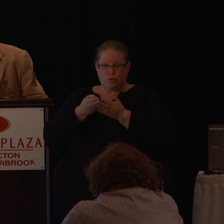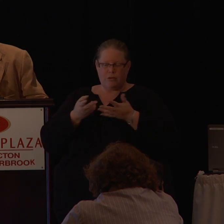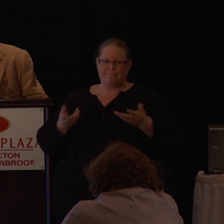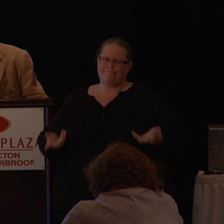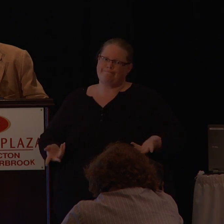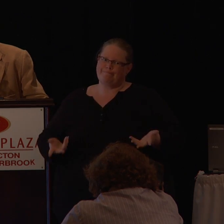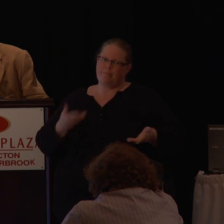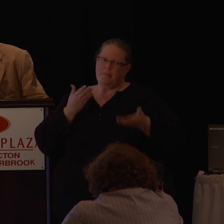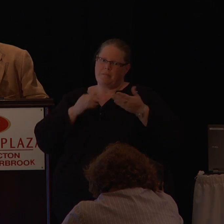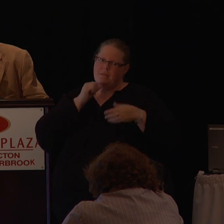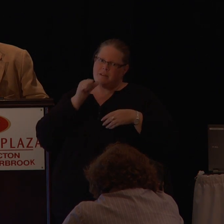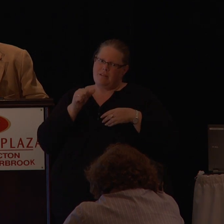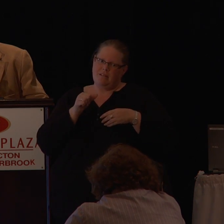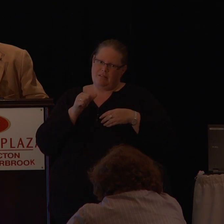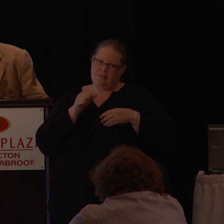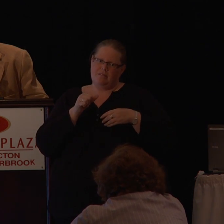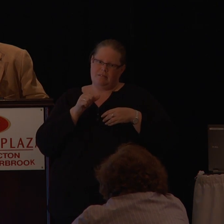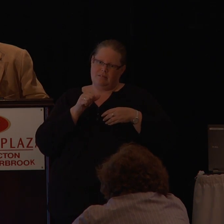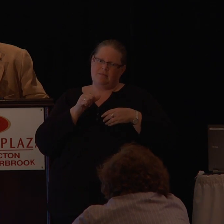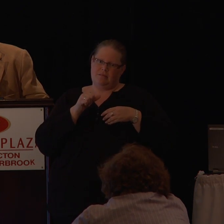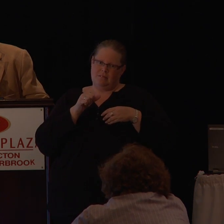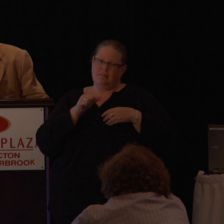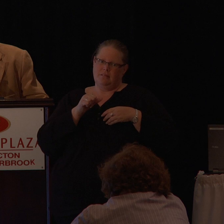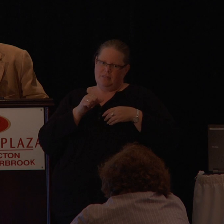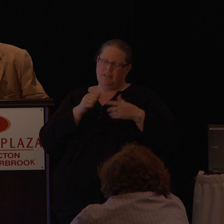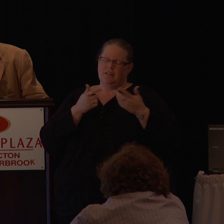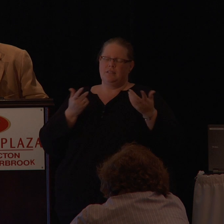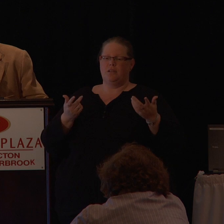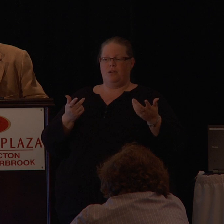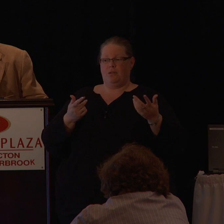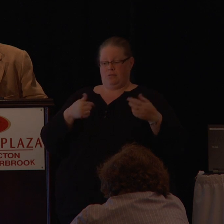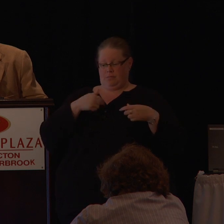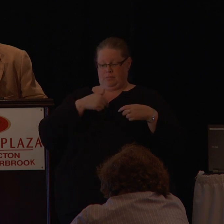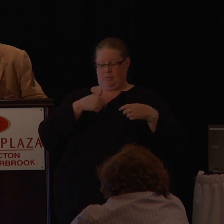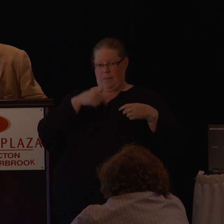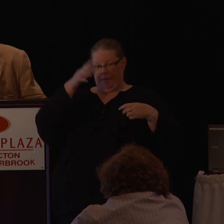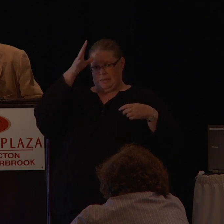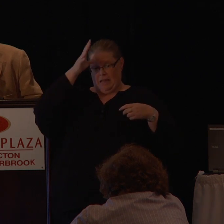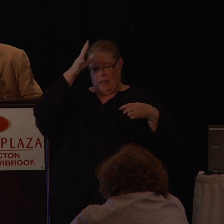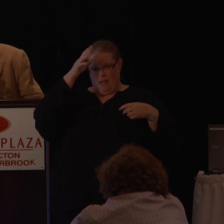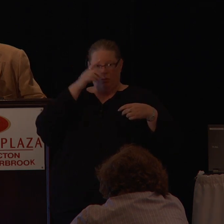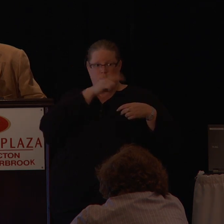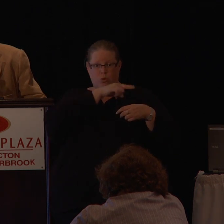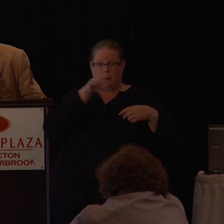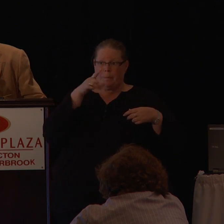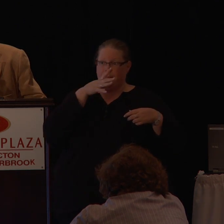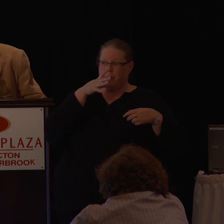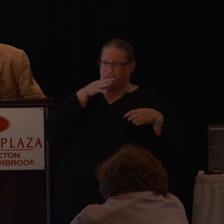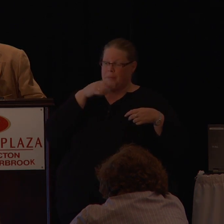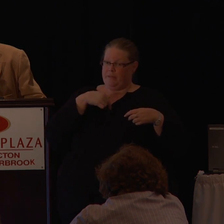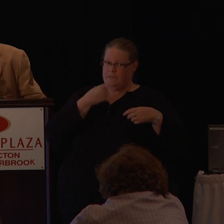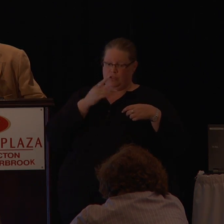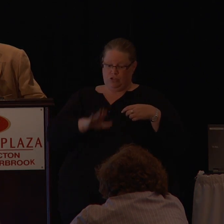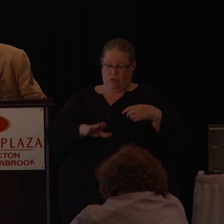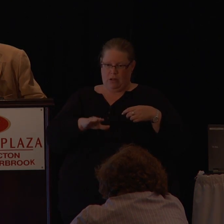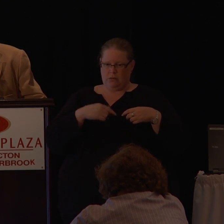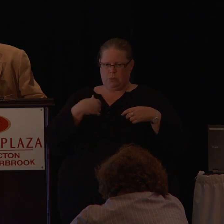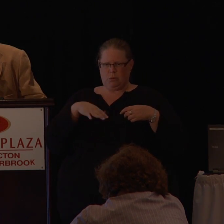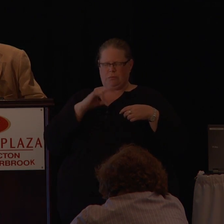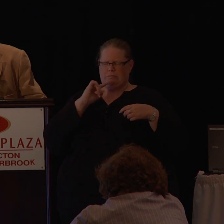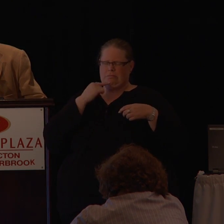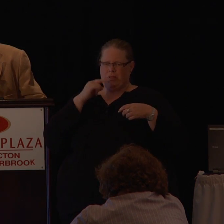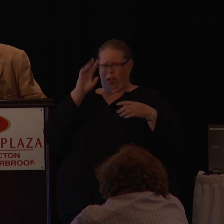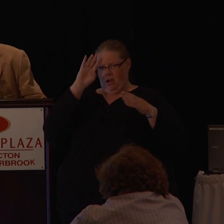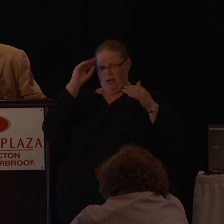to work out just swell. And it doesn't. And when you're the father or mother of a severely autistic child who hurts